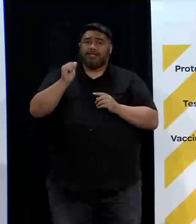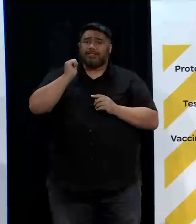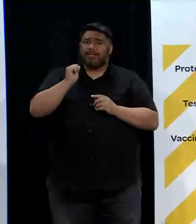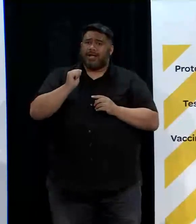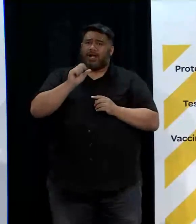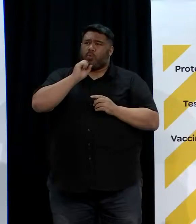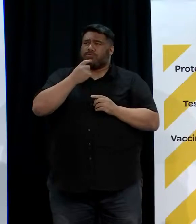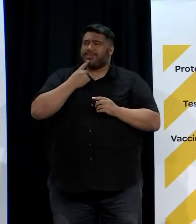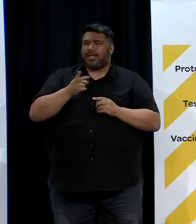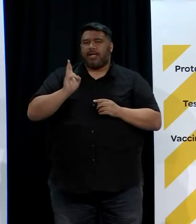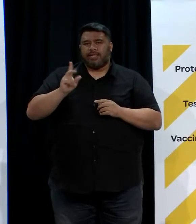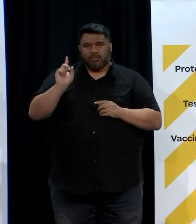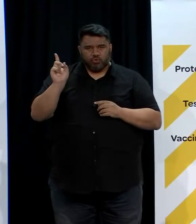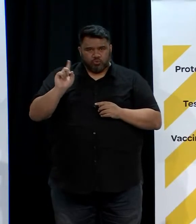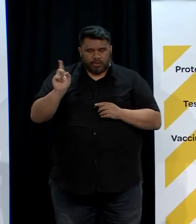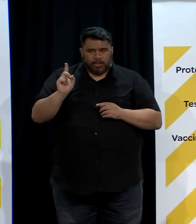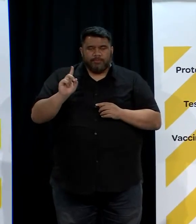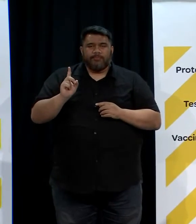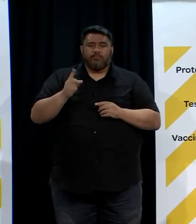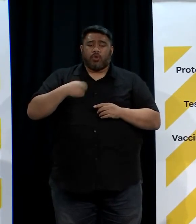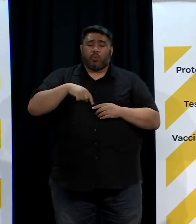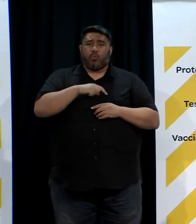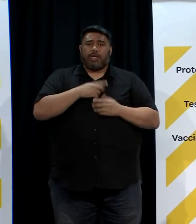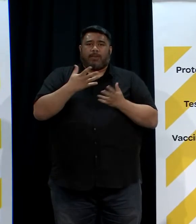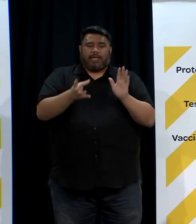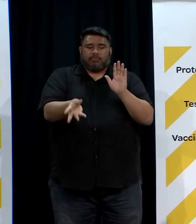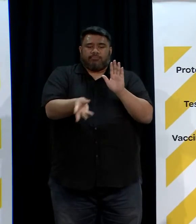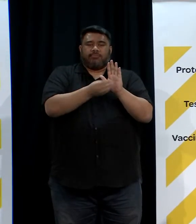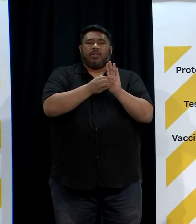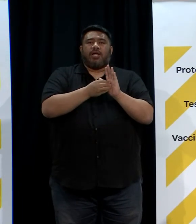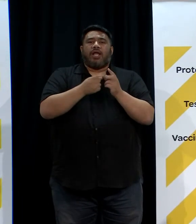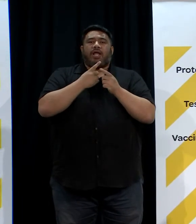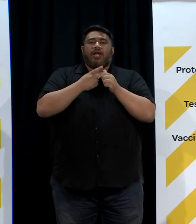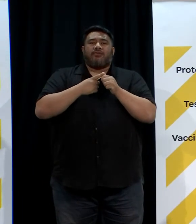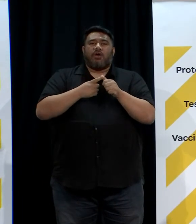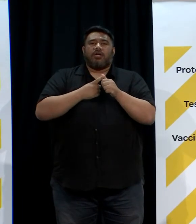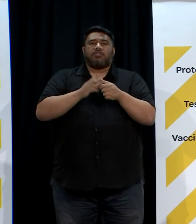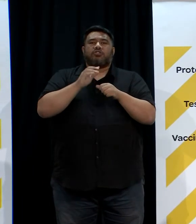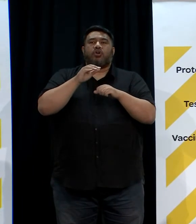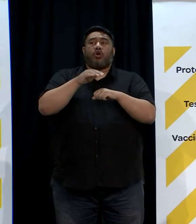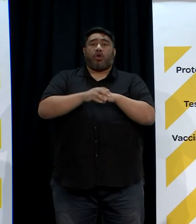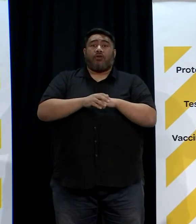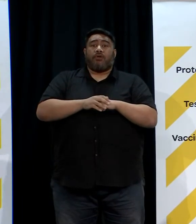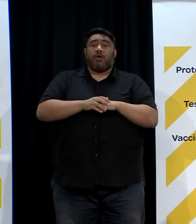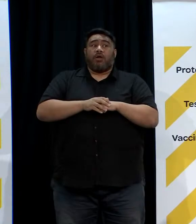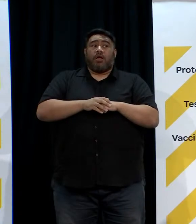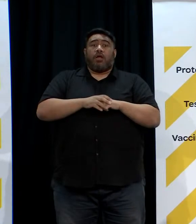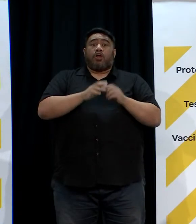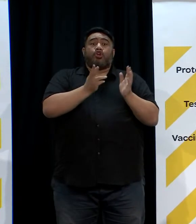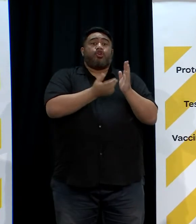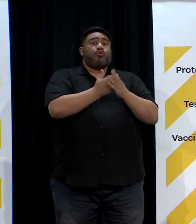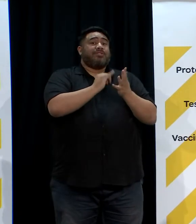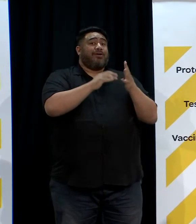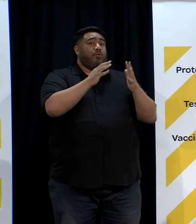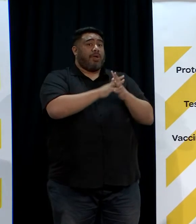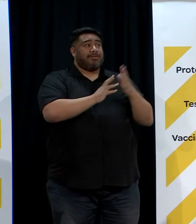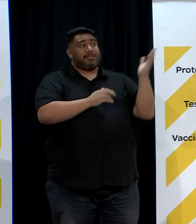when we put up the initial advice around not requiring pre-departure testing for people coming back from New South